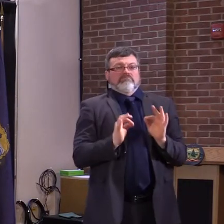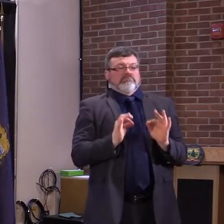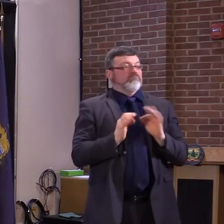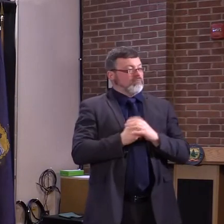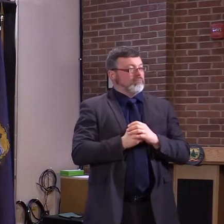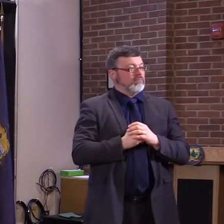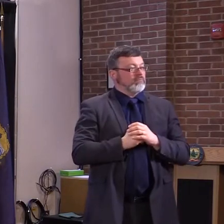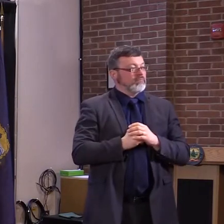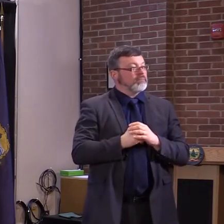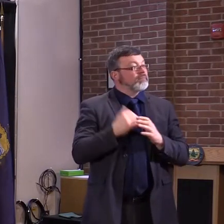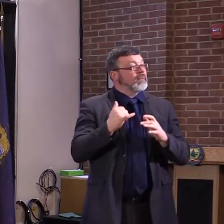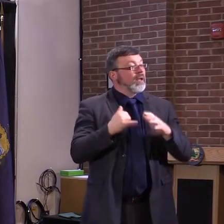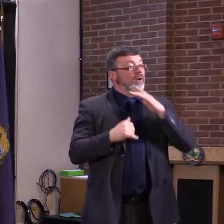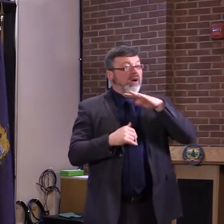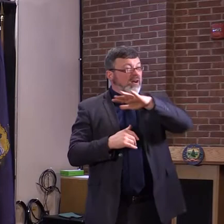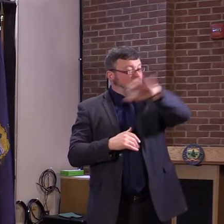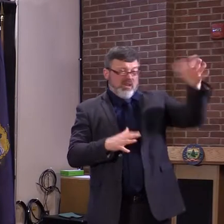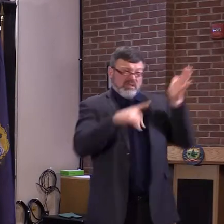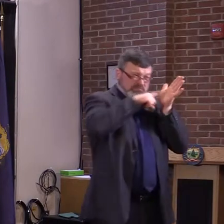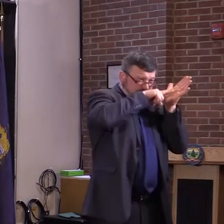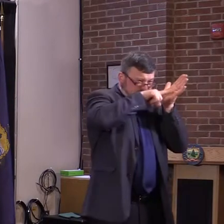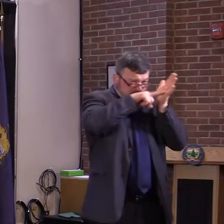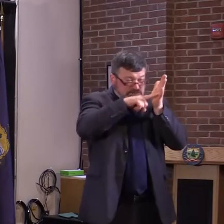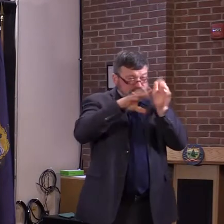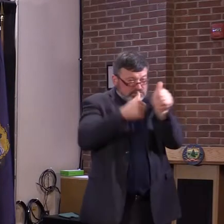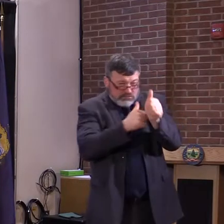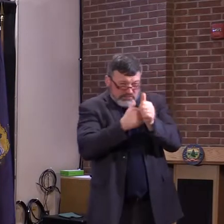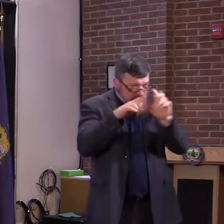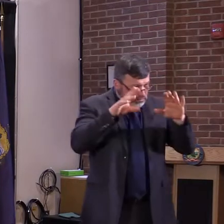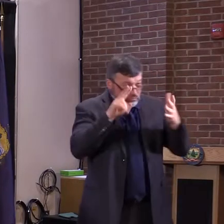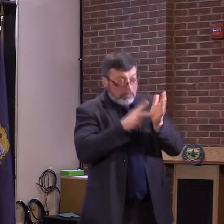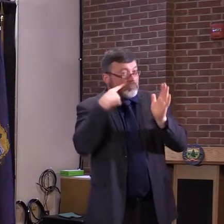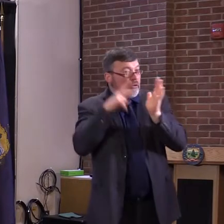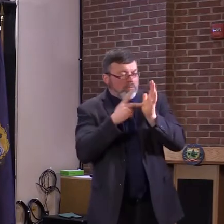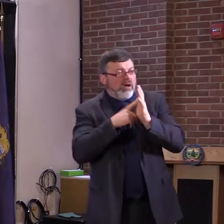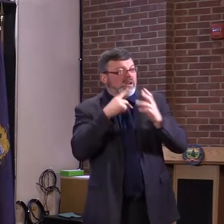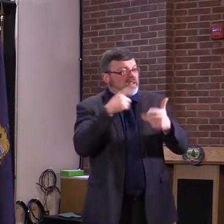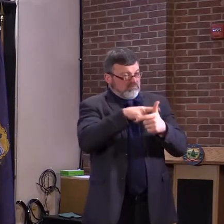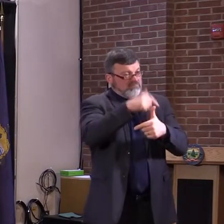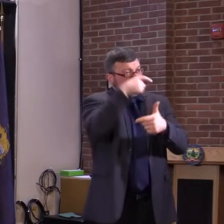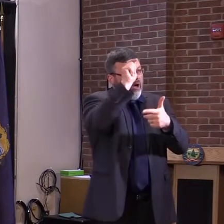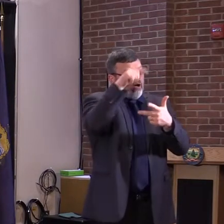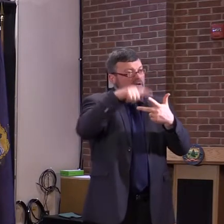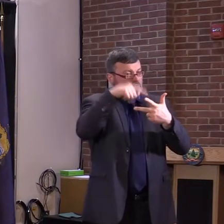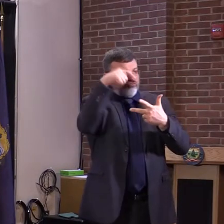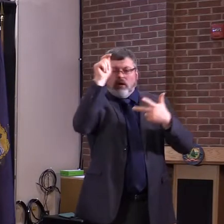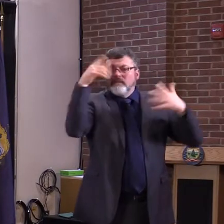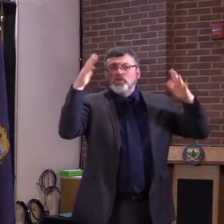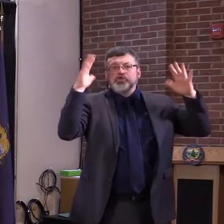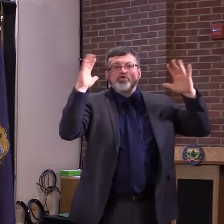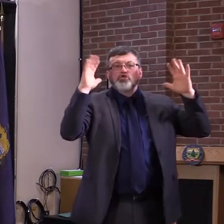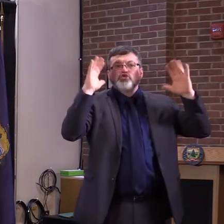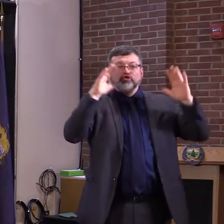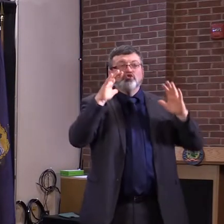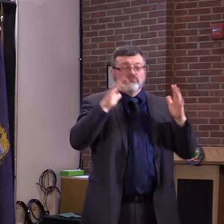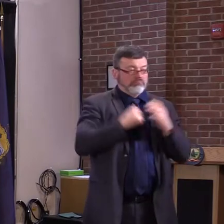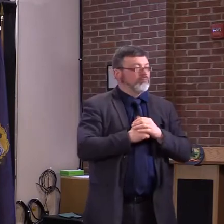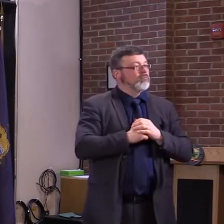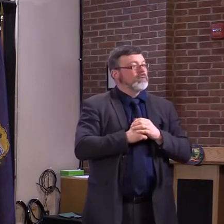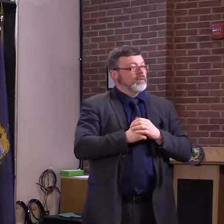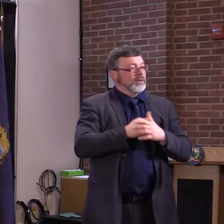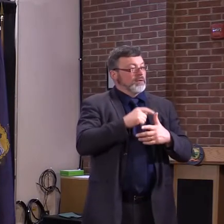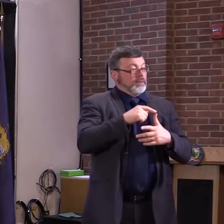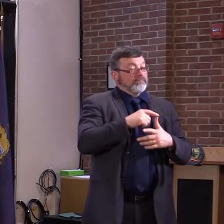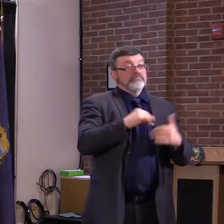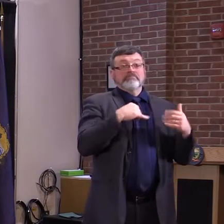every level of review that's required of any vaccine approval in use in the U.S. I'll turn it back to